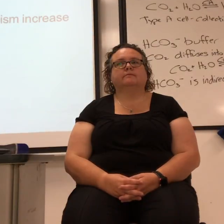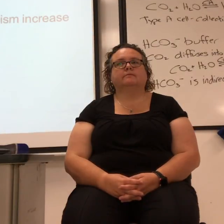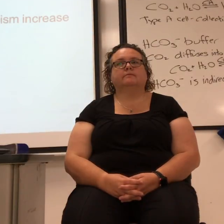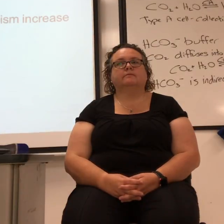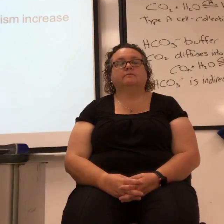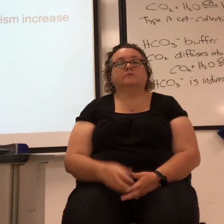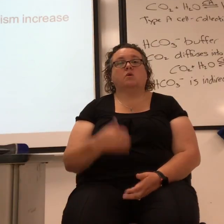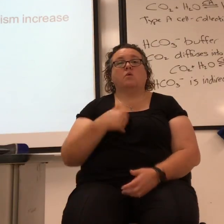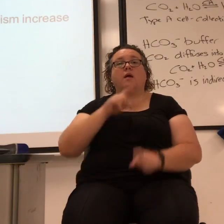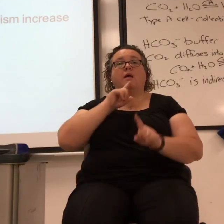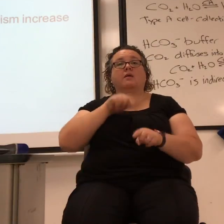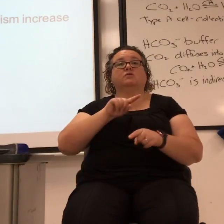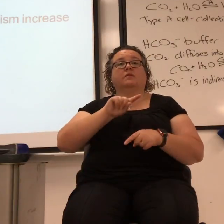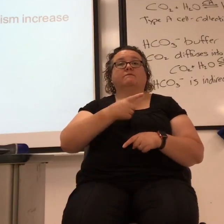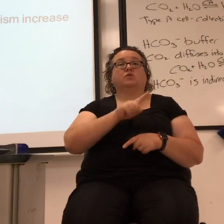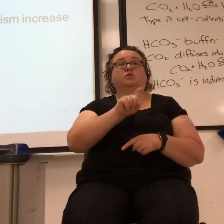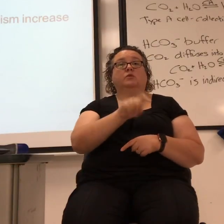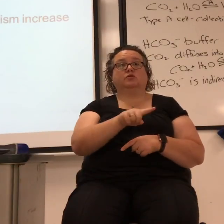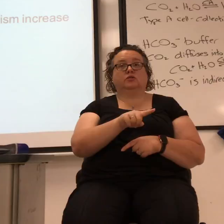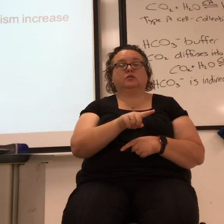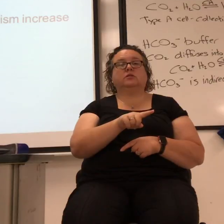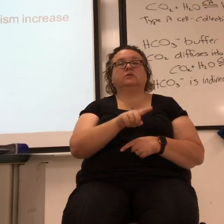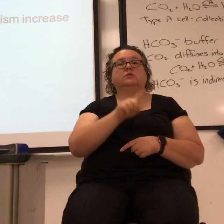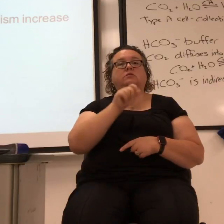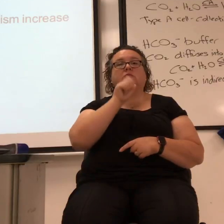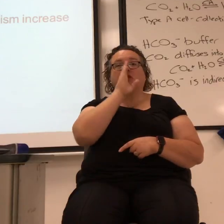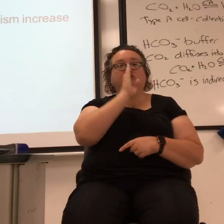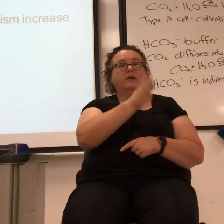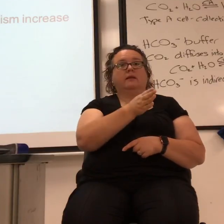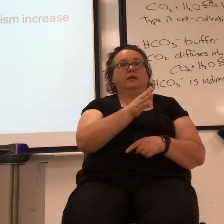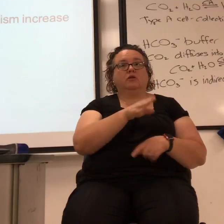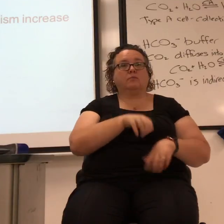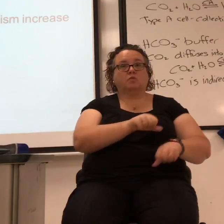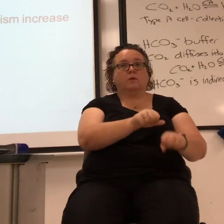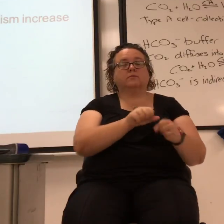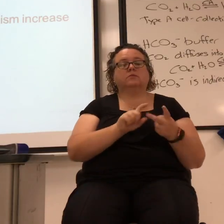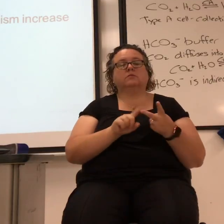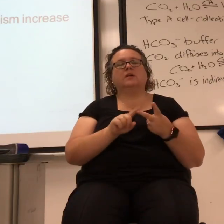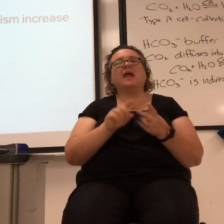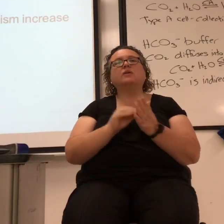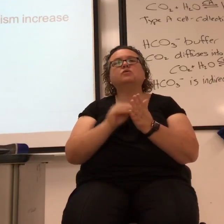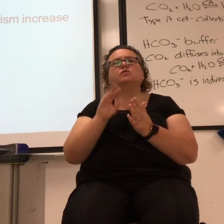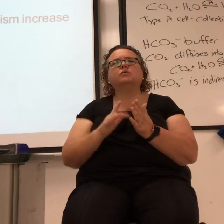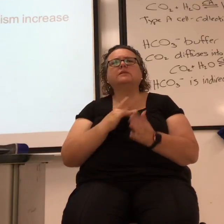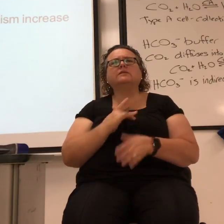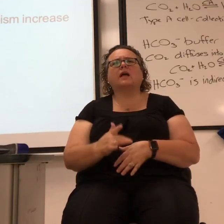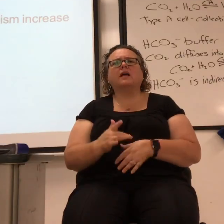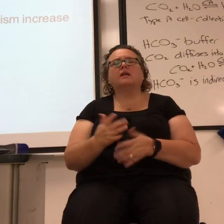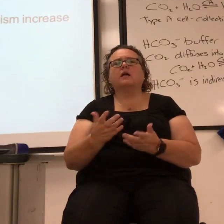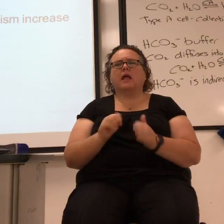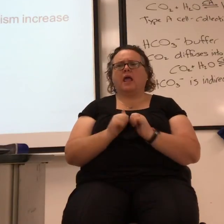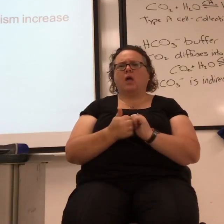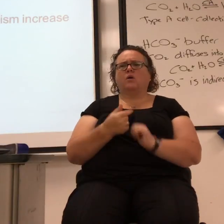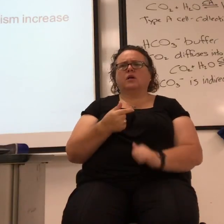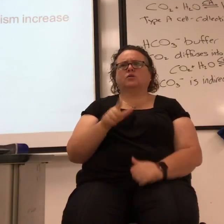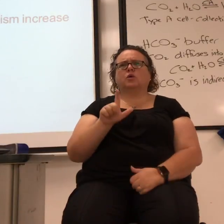I answered this first question. It's indirectly reabsorbed. And students tend to, all right, how does